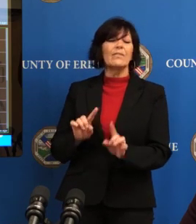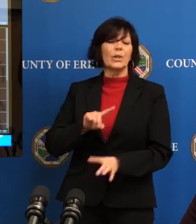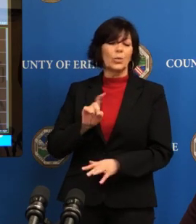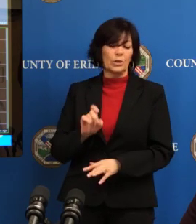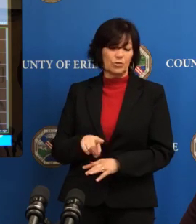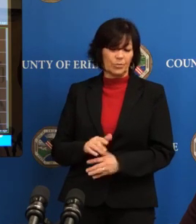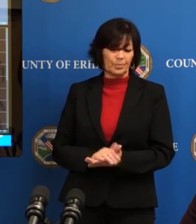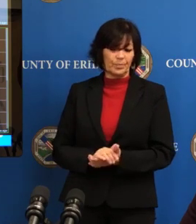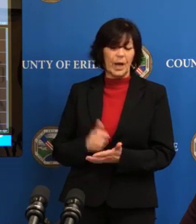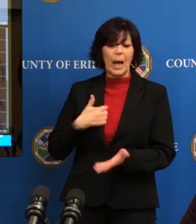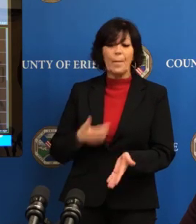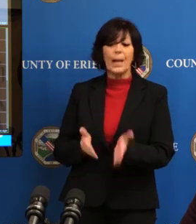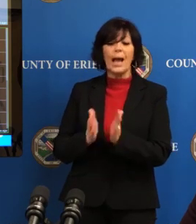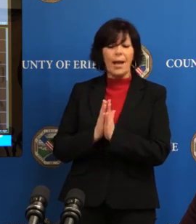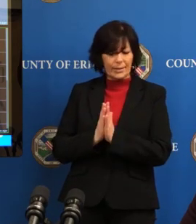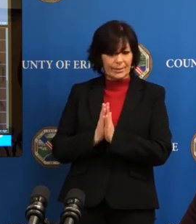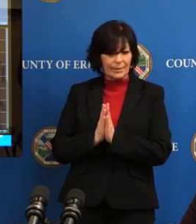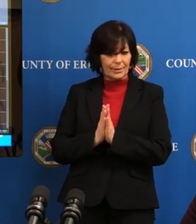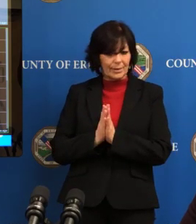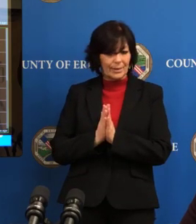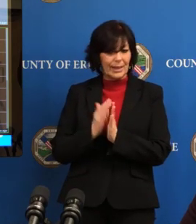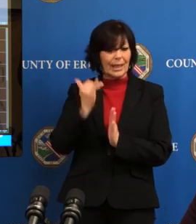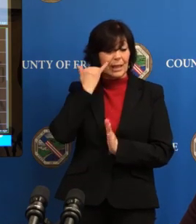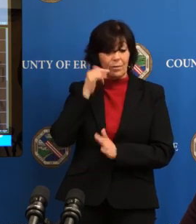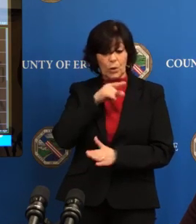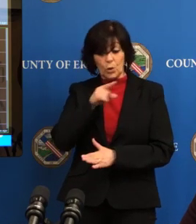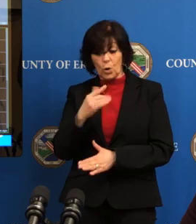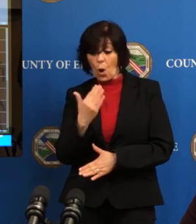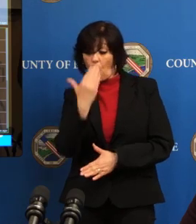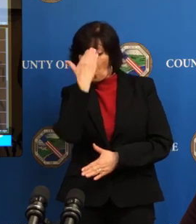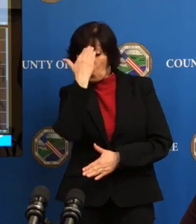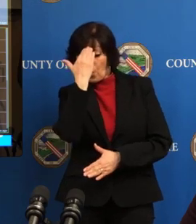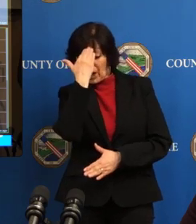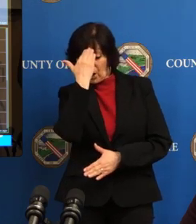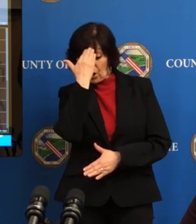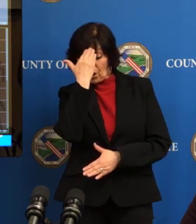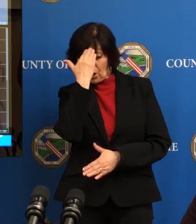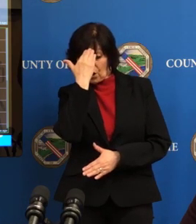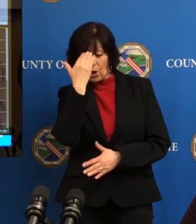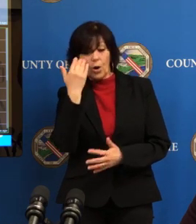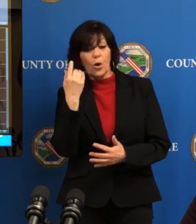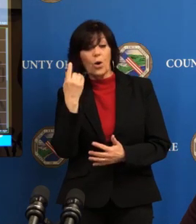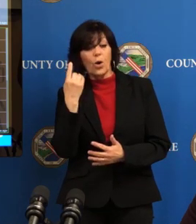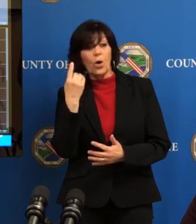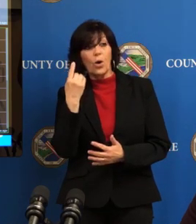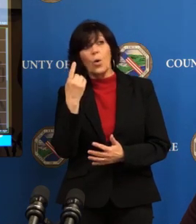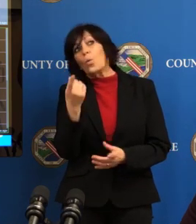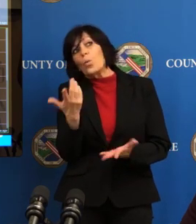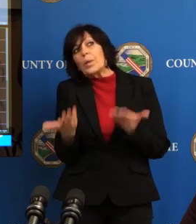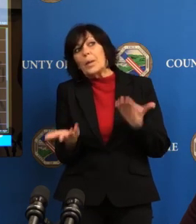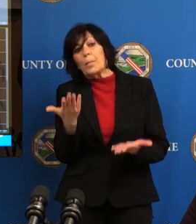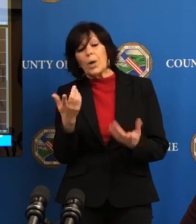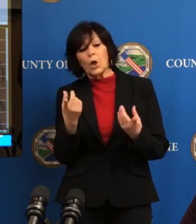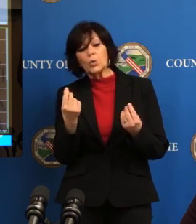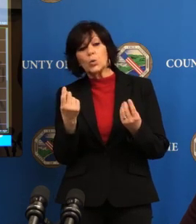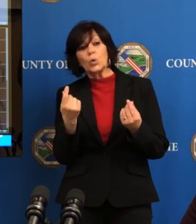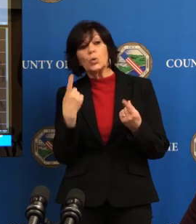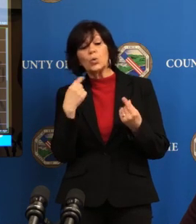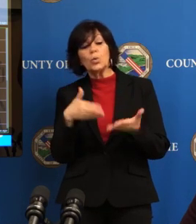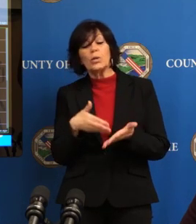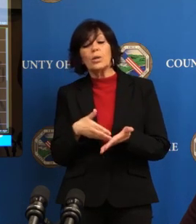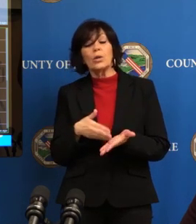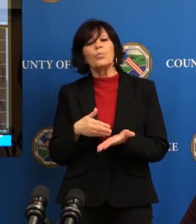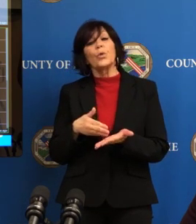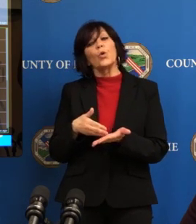question. I'm asking whether or not you're aware of any steps that might be contemplated to release at least some